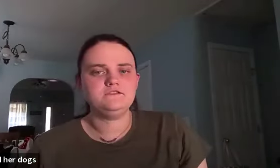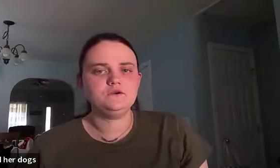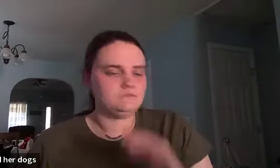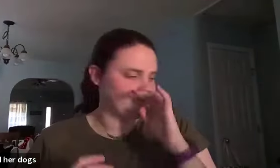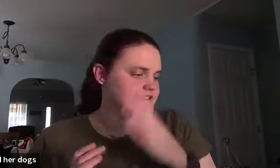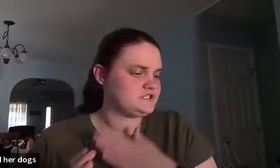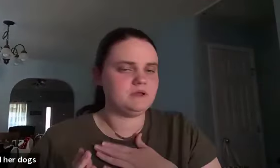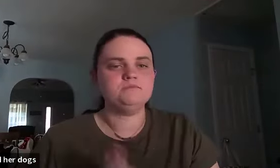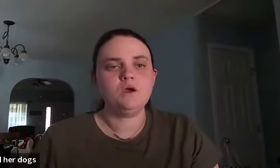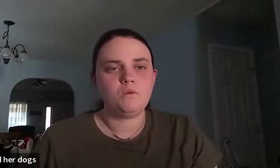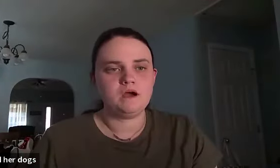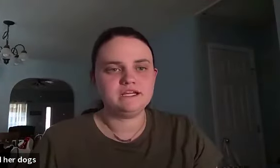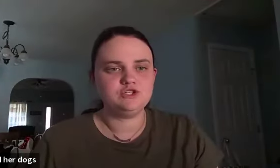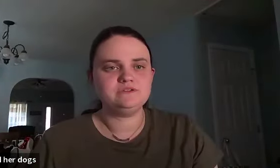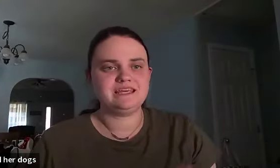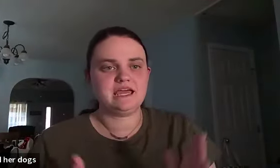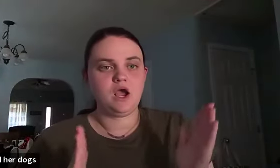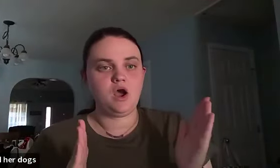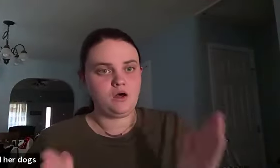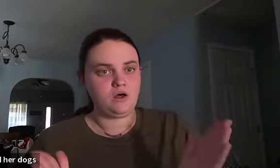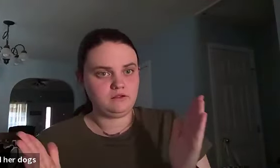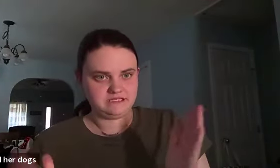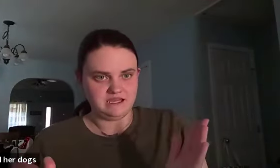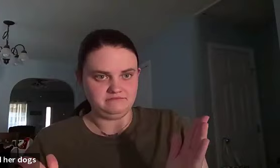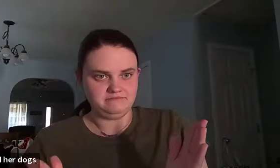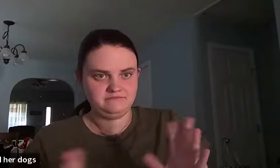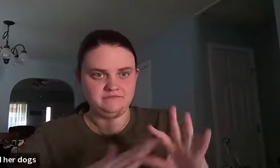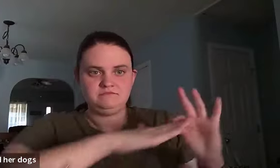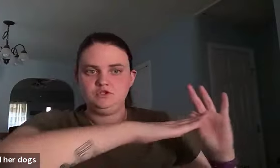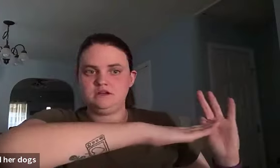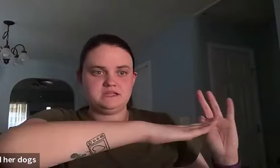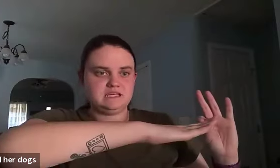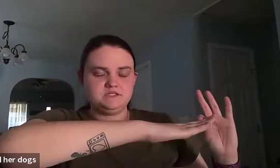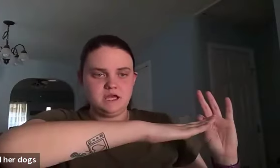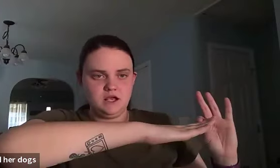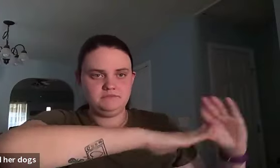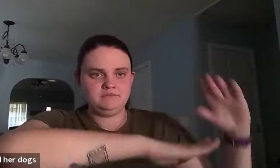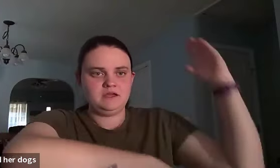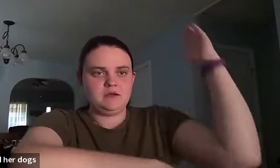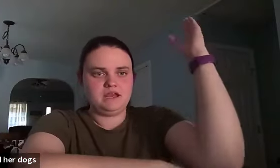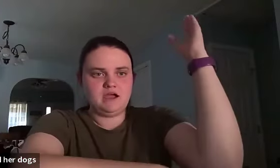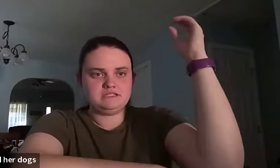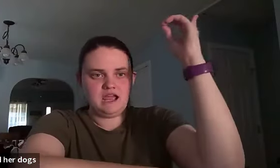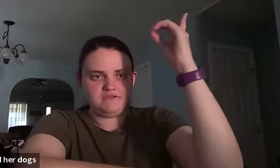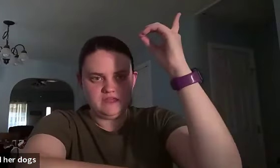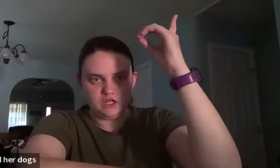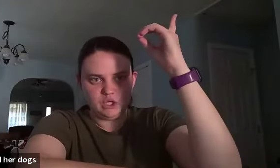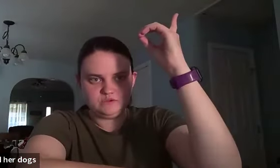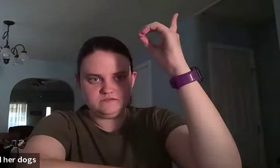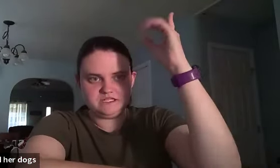If you, excuse me, wanted to say all day, you're gonna have that same setup, but now instead of having that closed